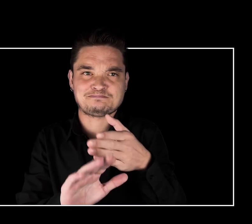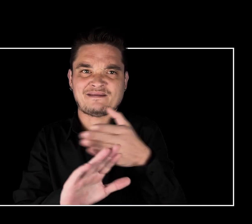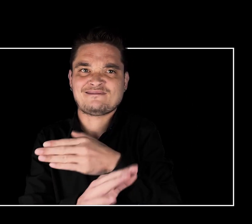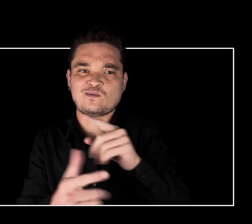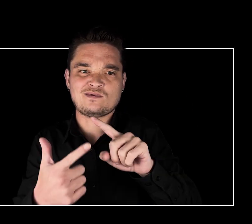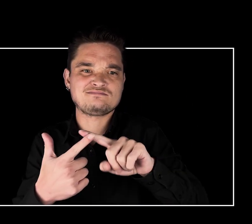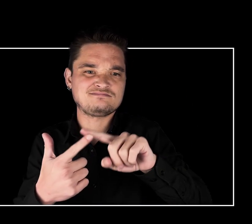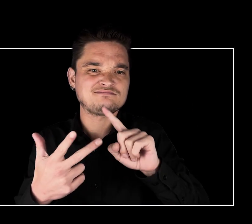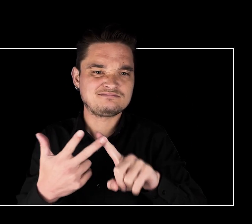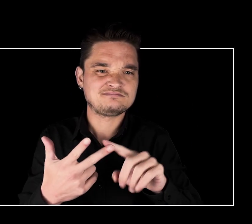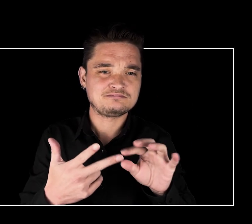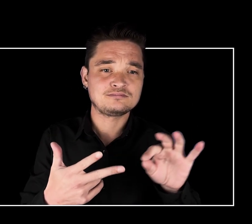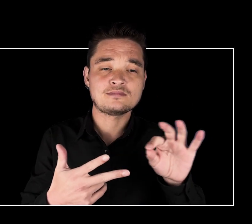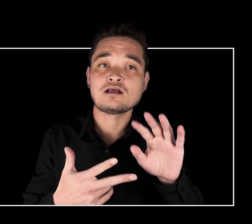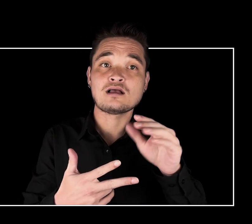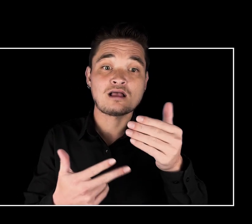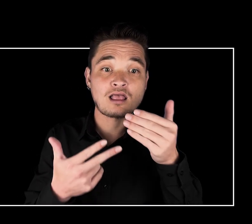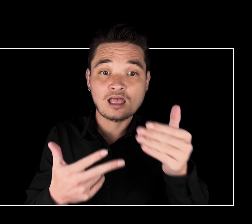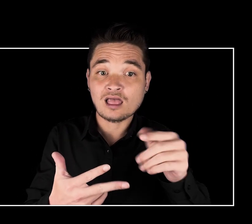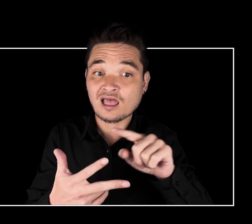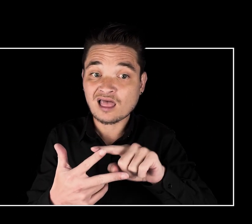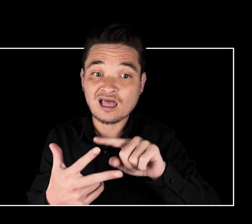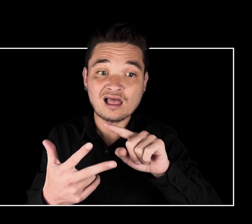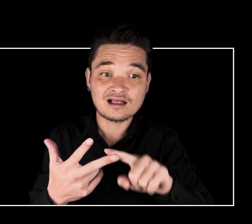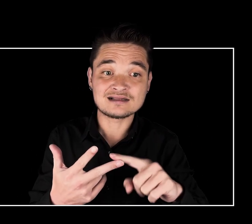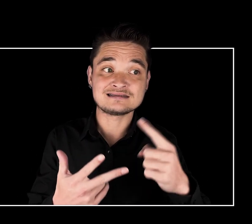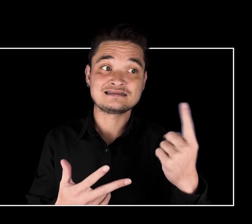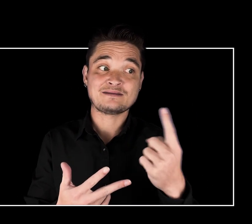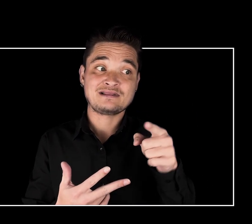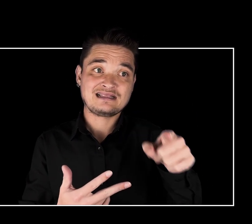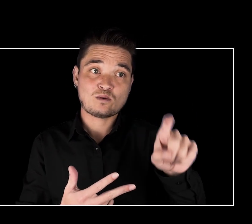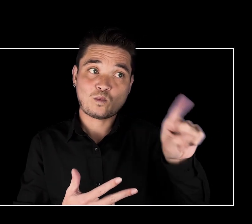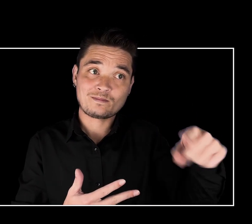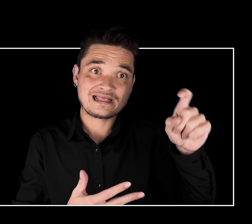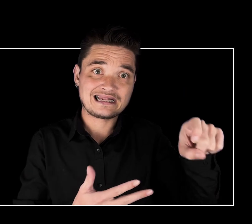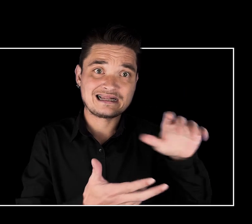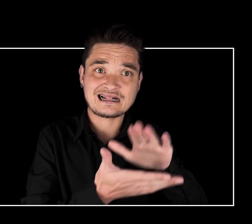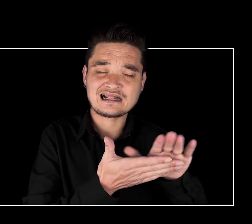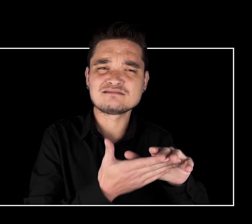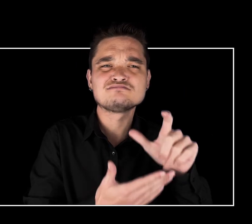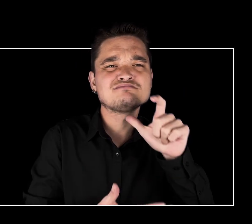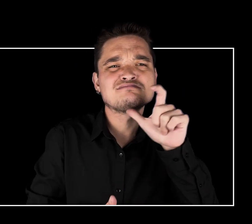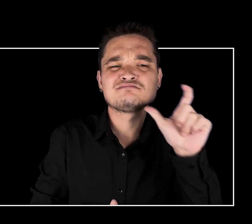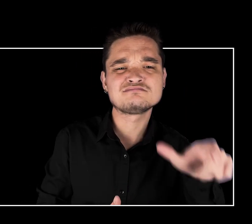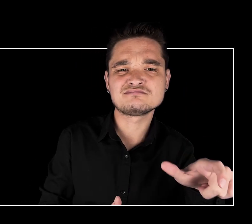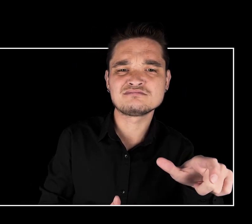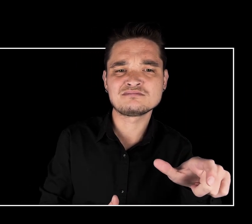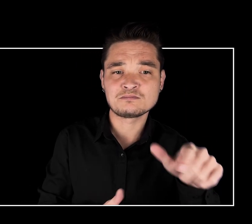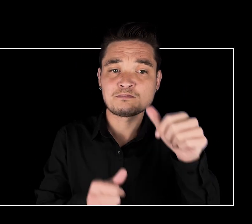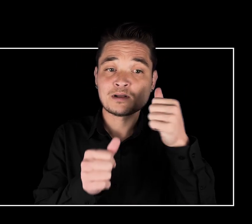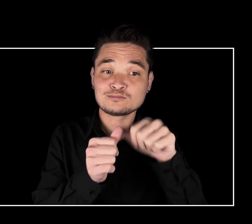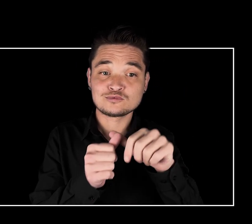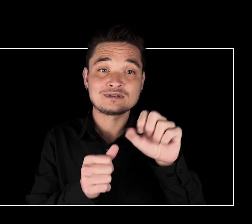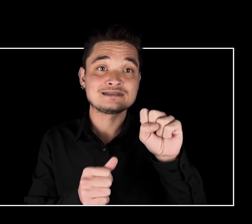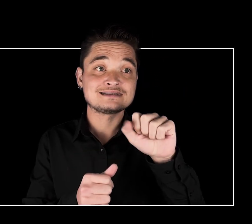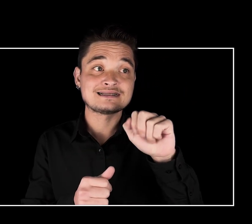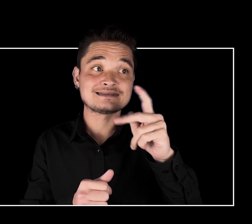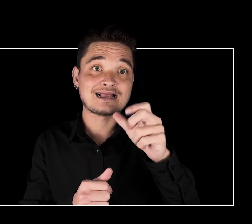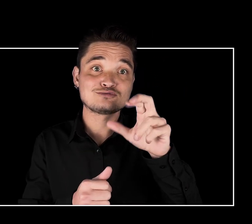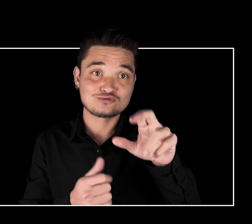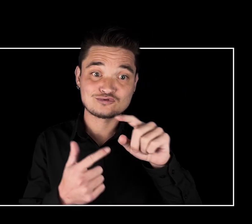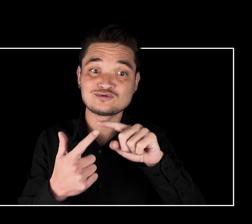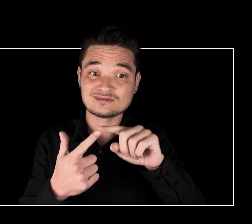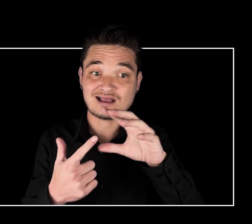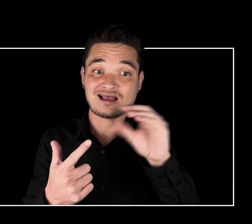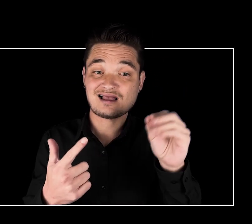disinfecting. Do not sanitize or disinfect something that only needs to be cleaned. Remember, sanitizers